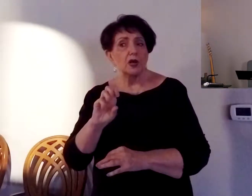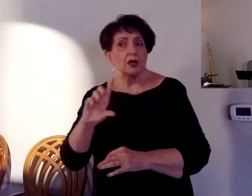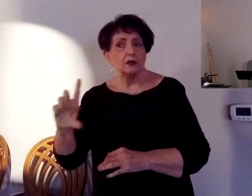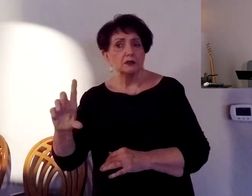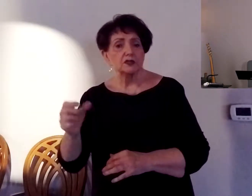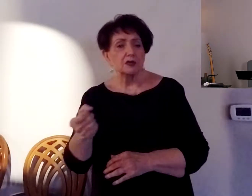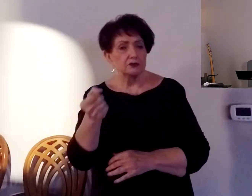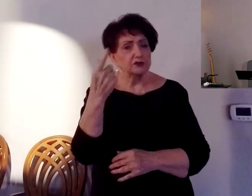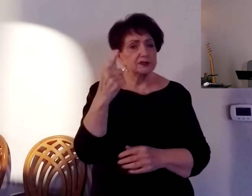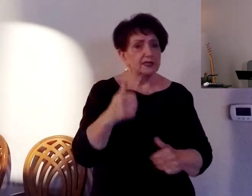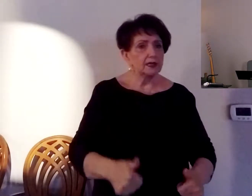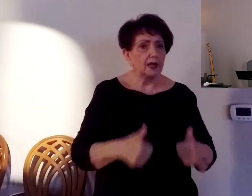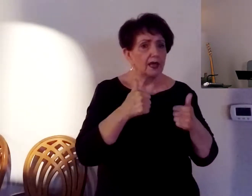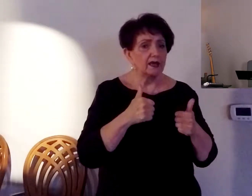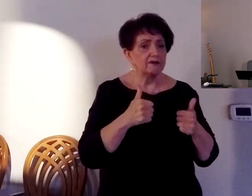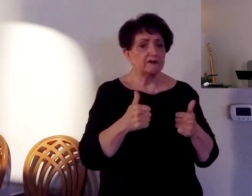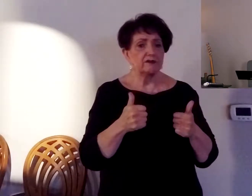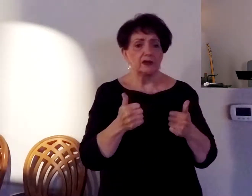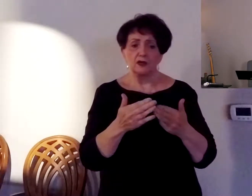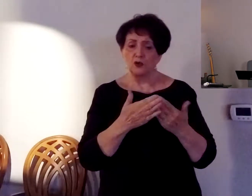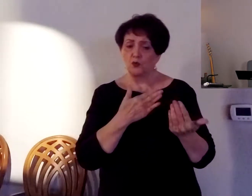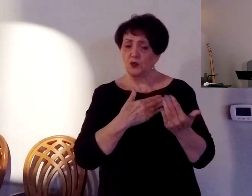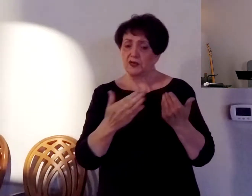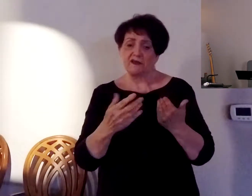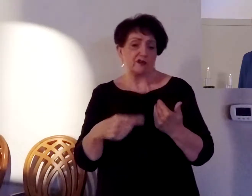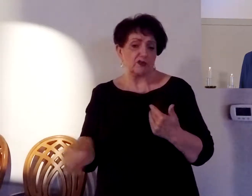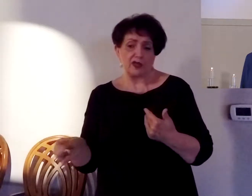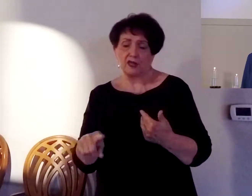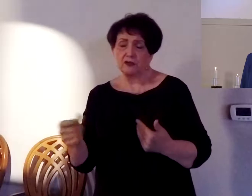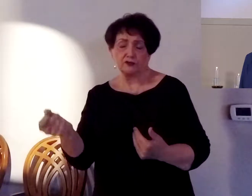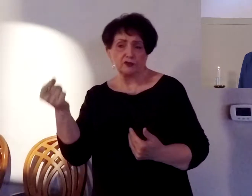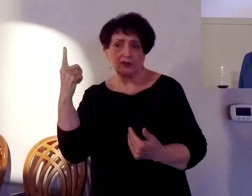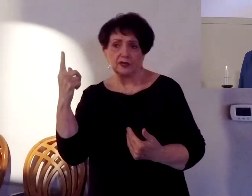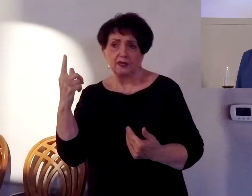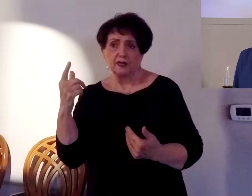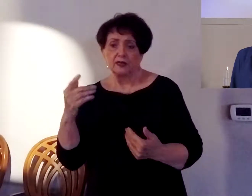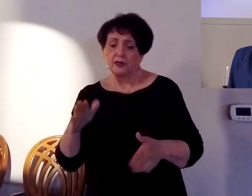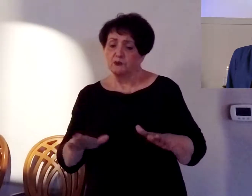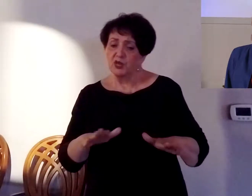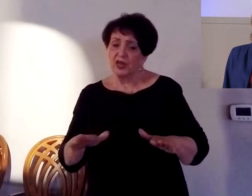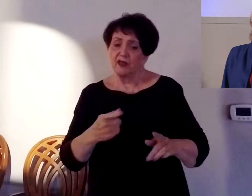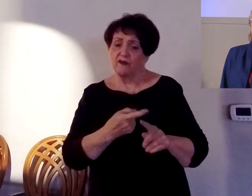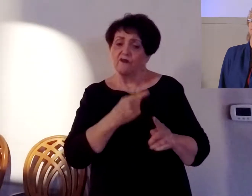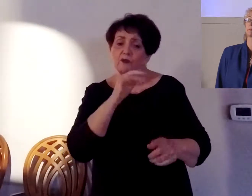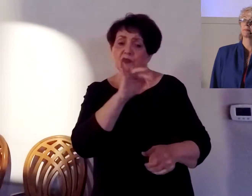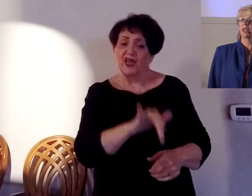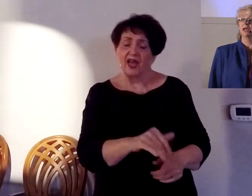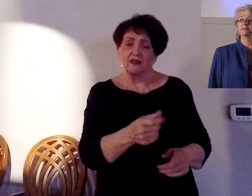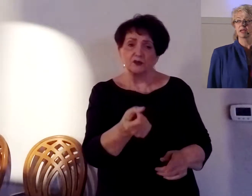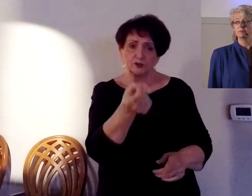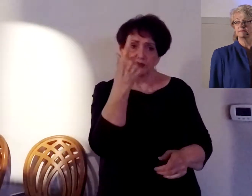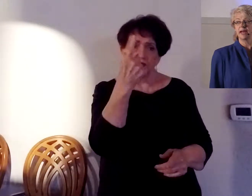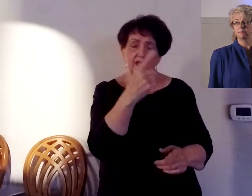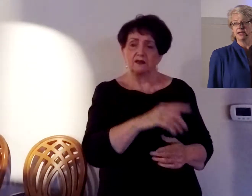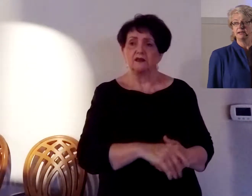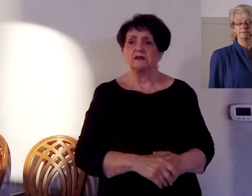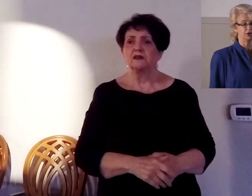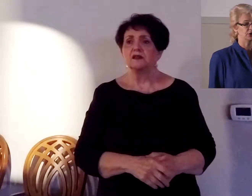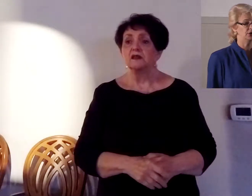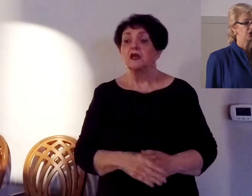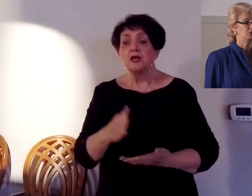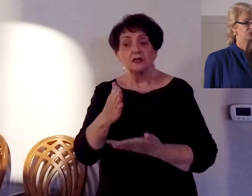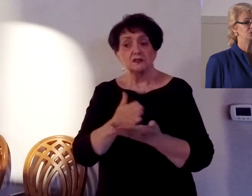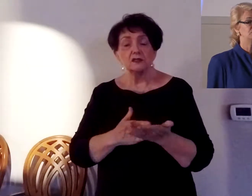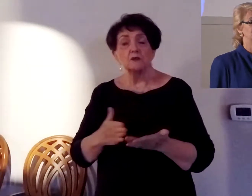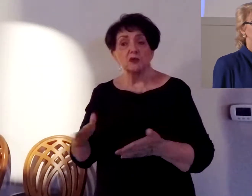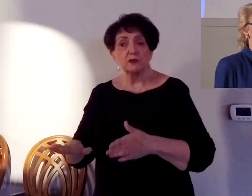understand life the way that they understand it, and behave out of that understanding. And some of that